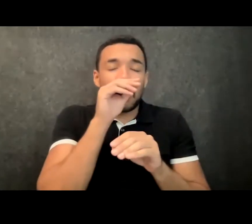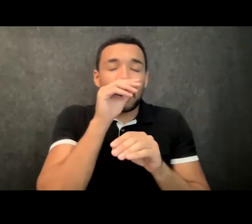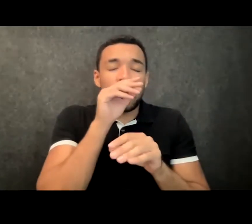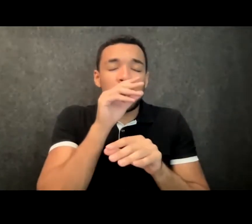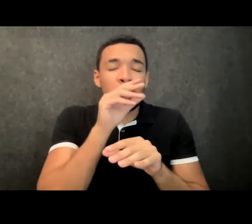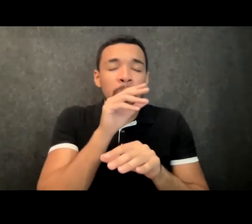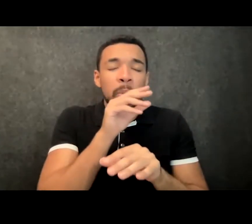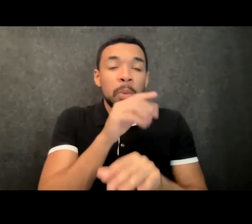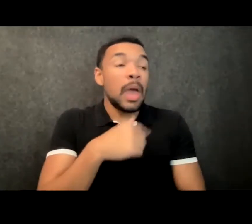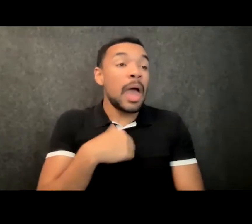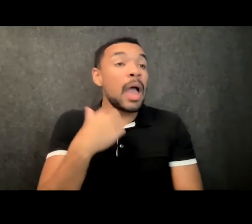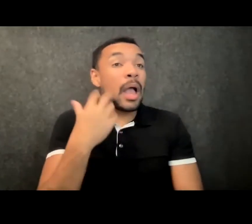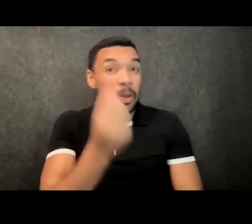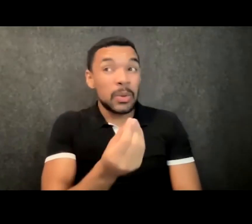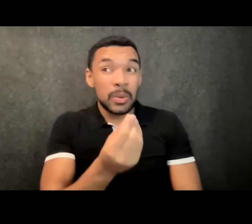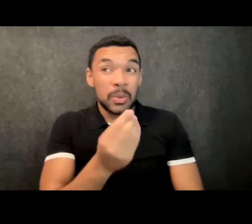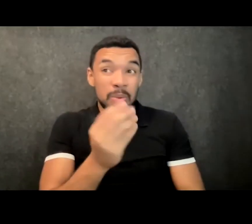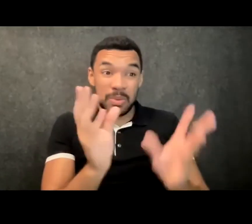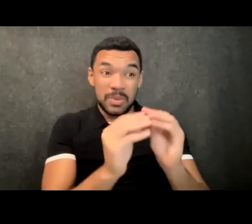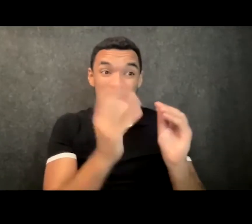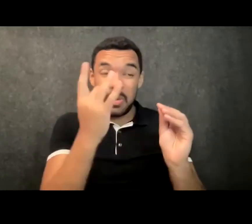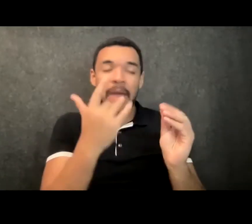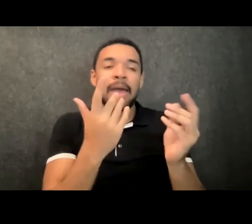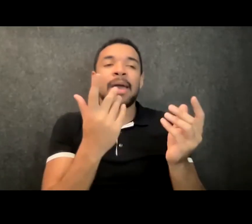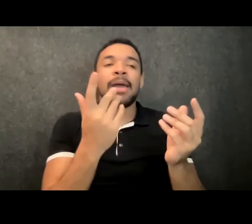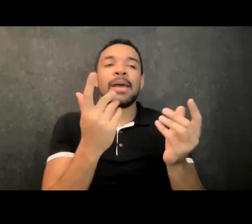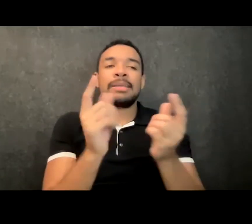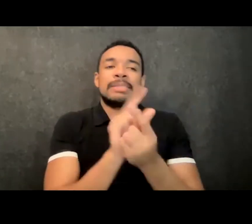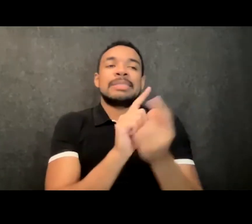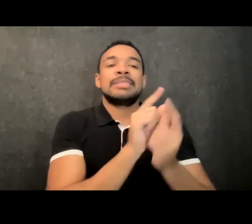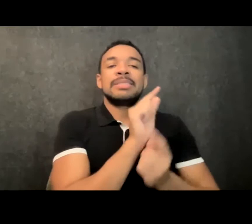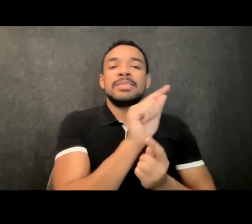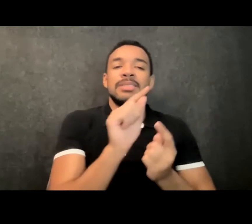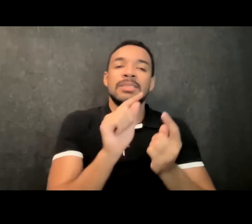because I'll see some of my close friends who live out east. I thought